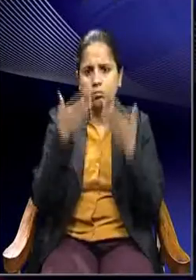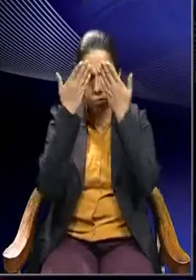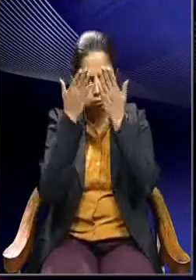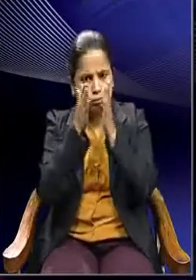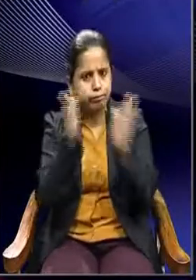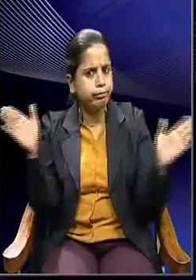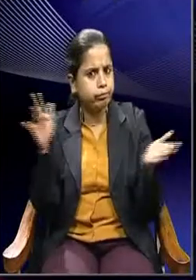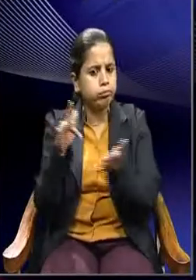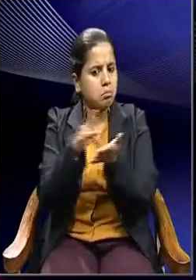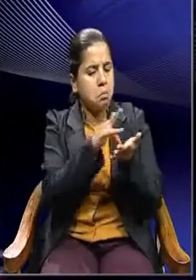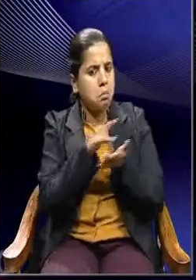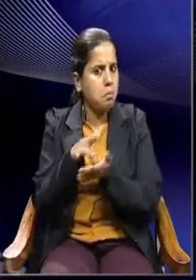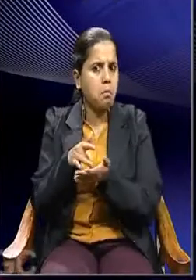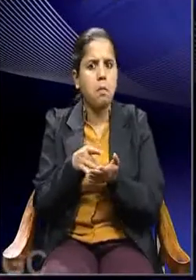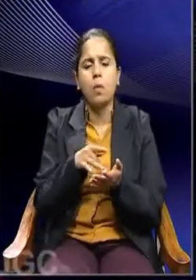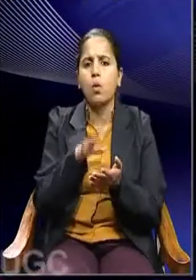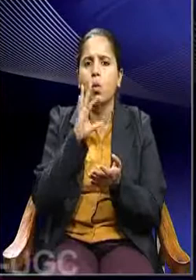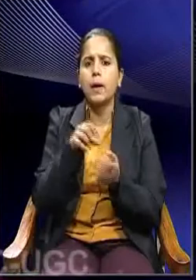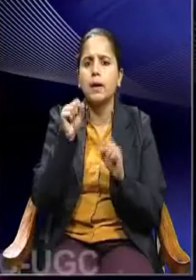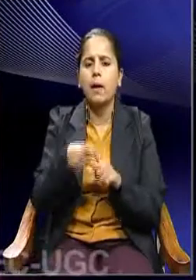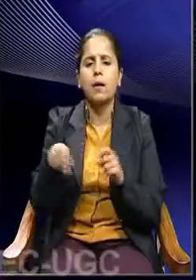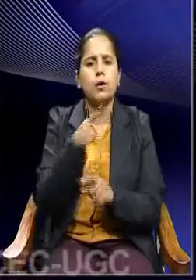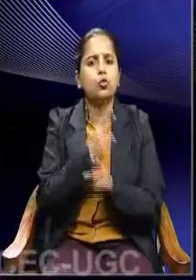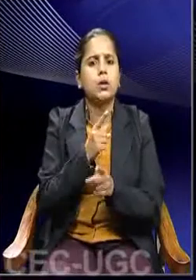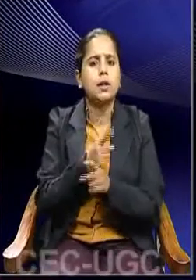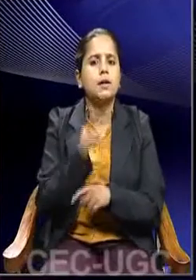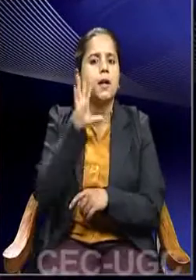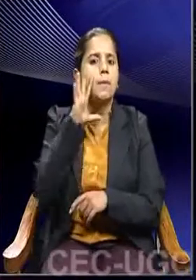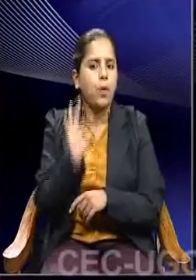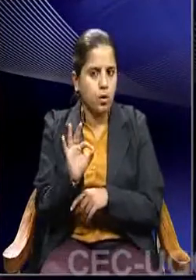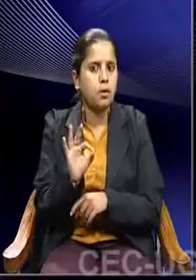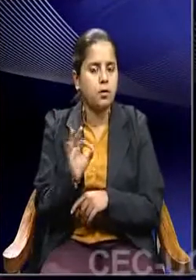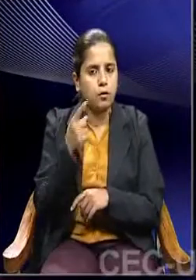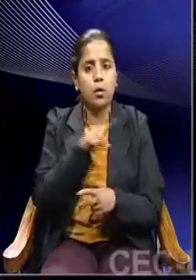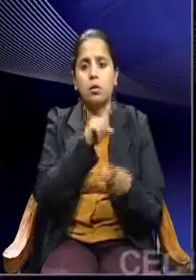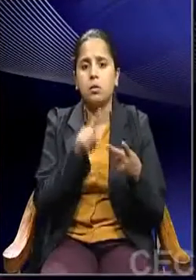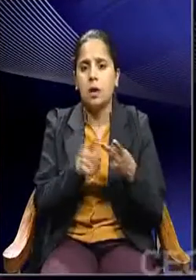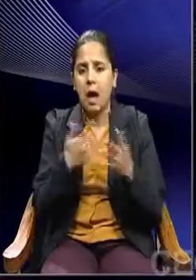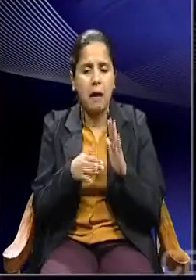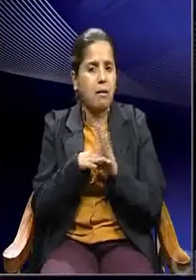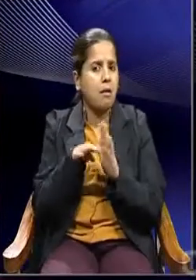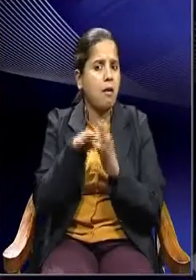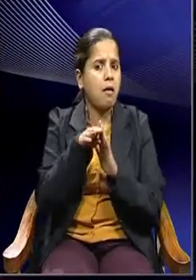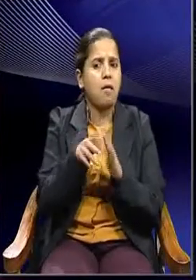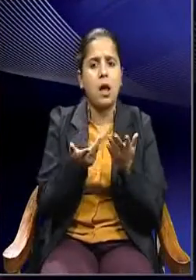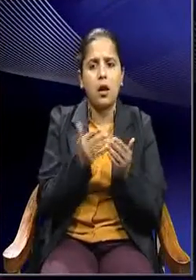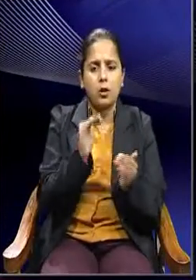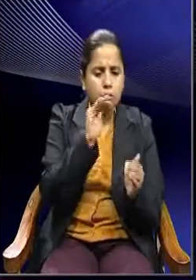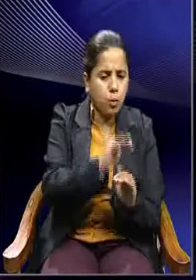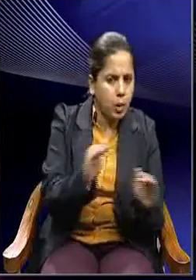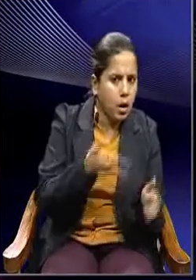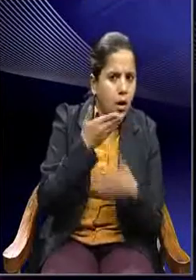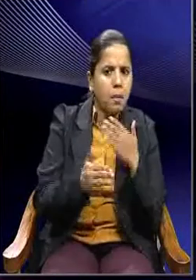area, the vast ambit wherein which teachers are important, from secondary stage to higher education